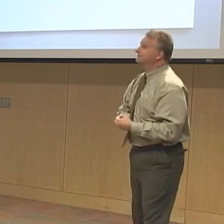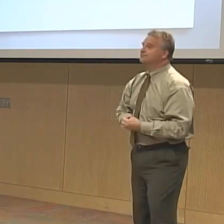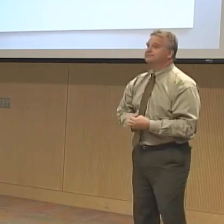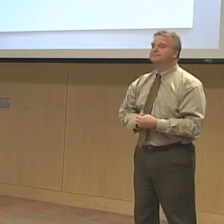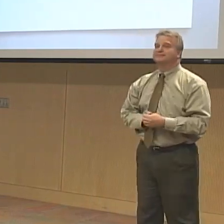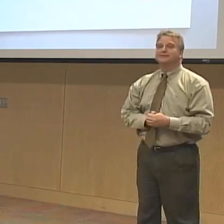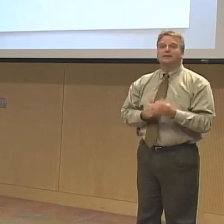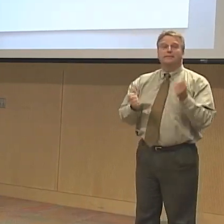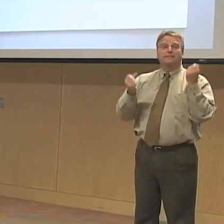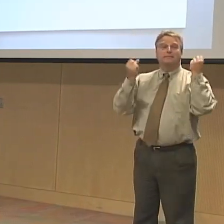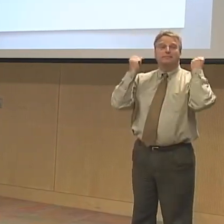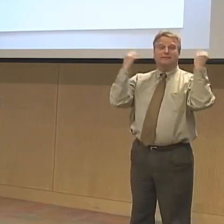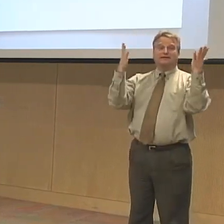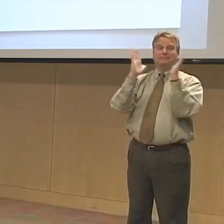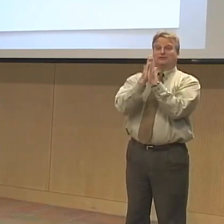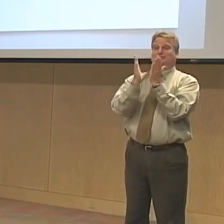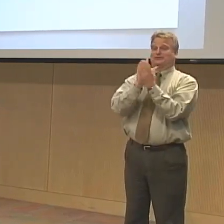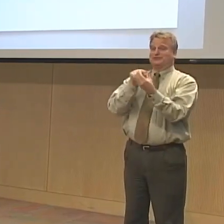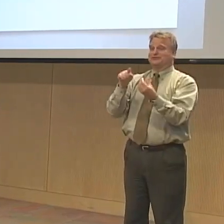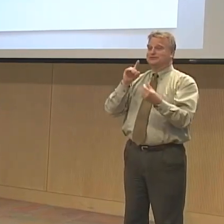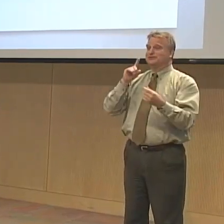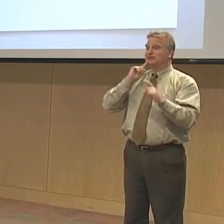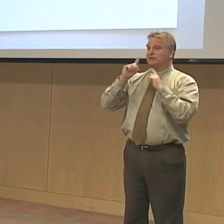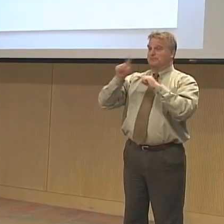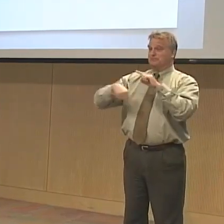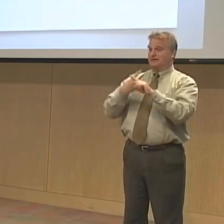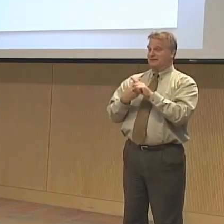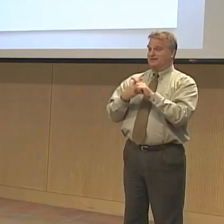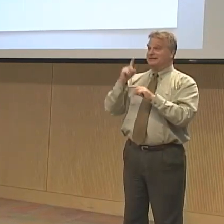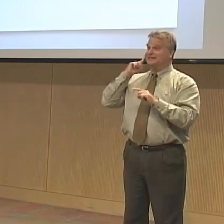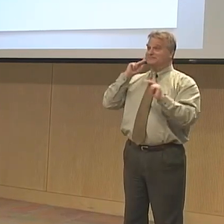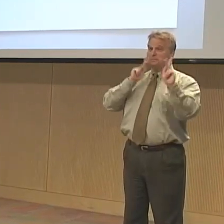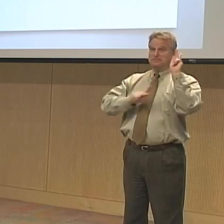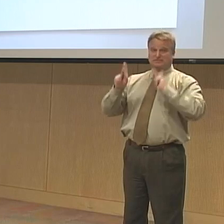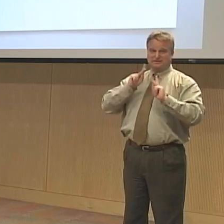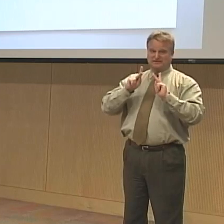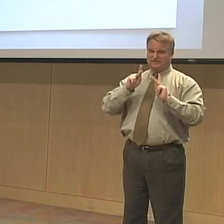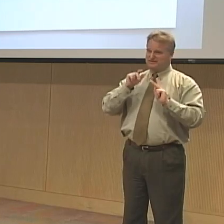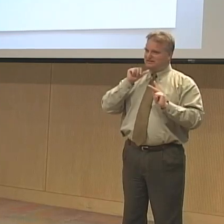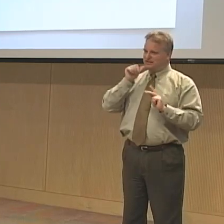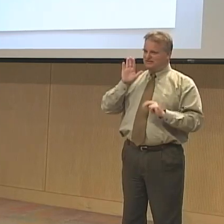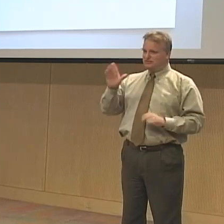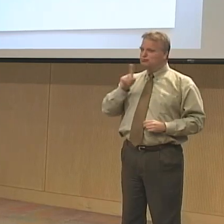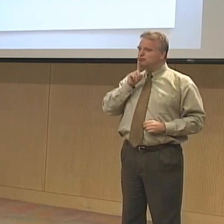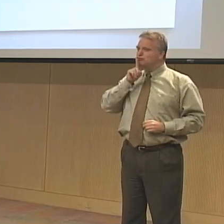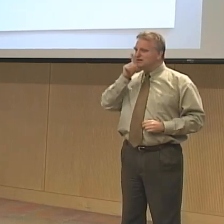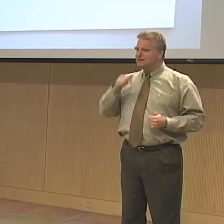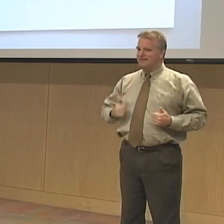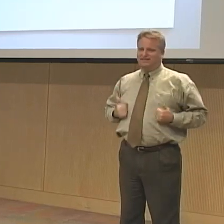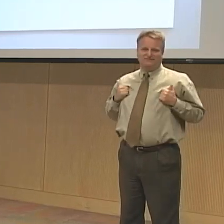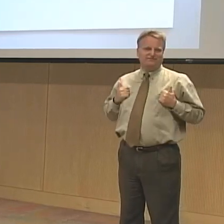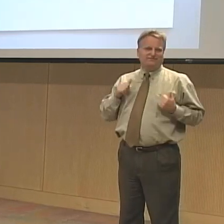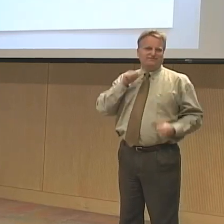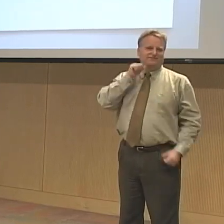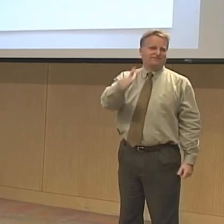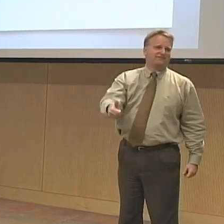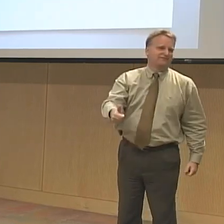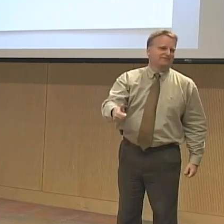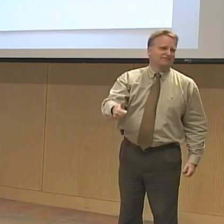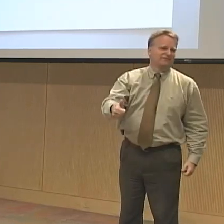for the classroom. There were books out there that talked about deaf people, but not real deaf people's lives.